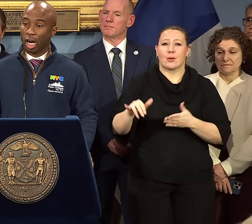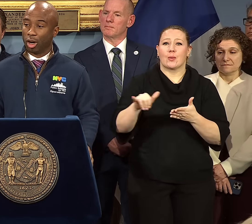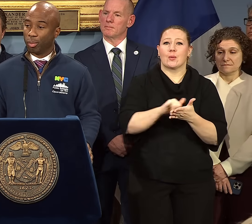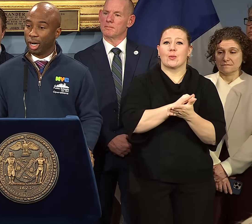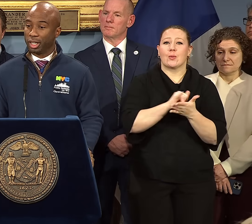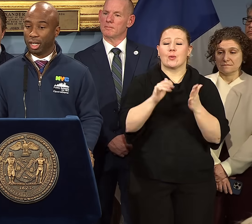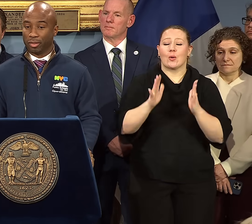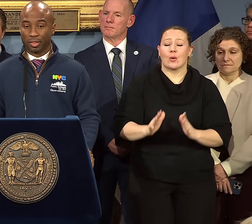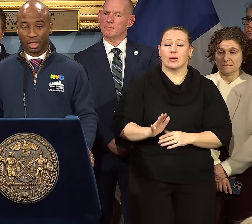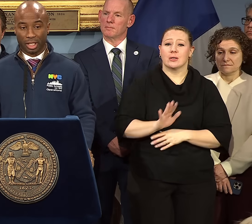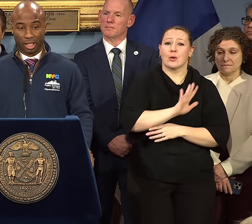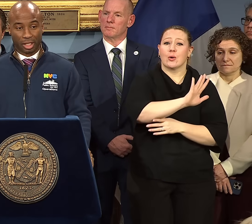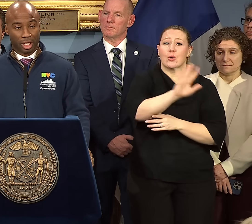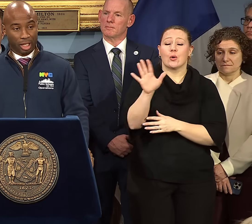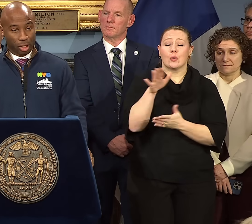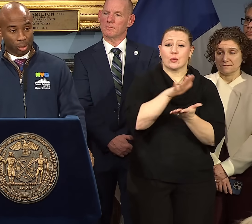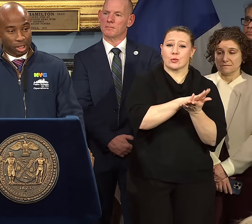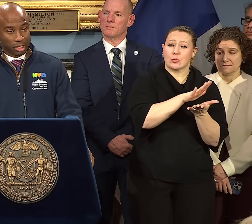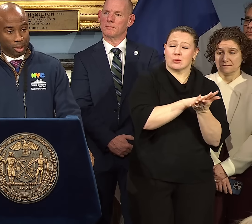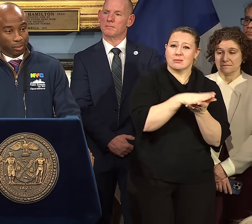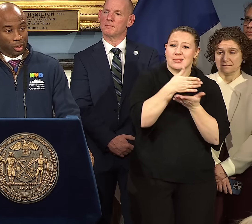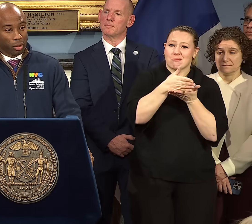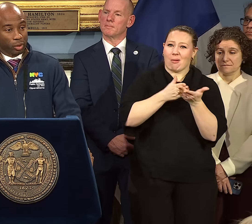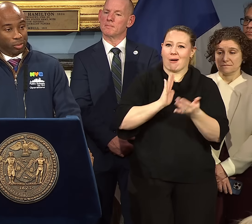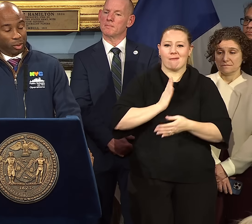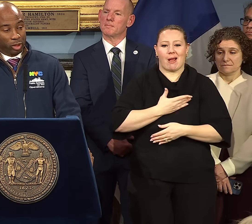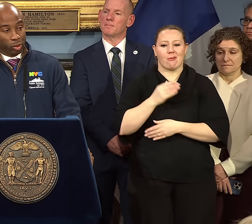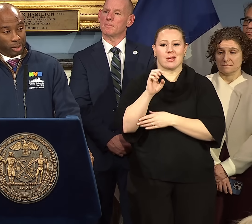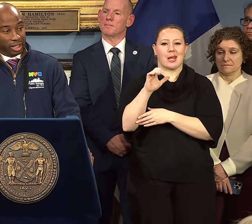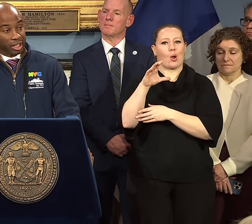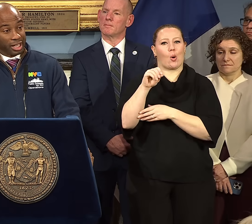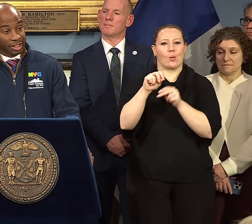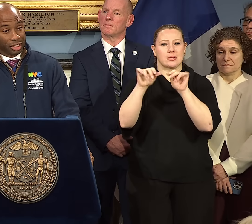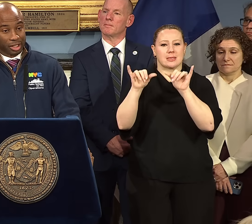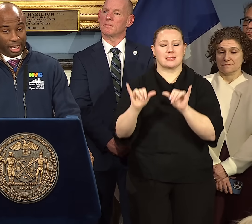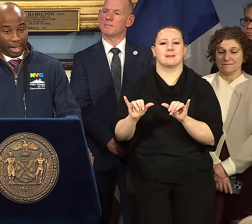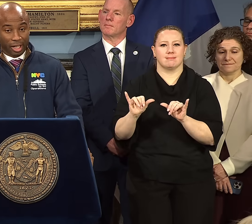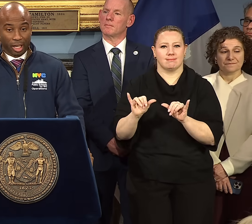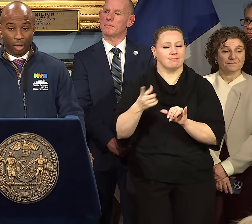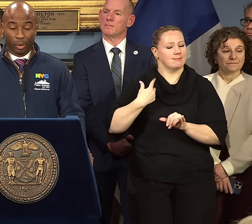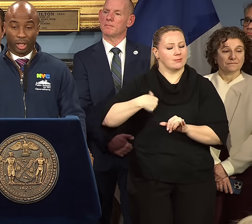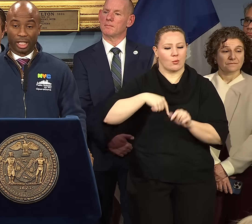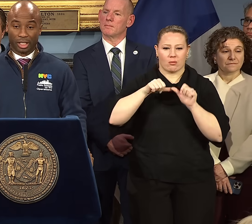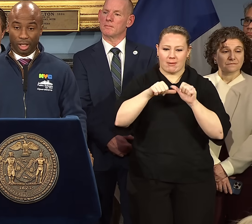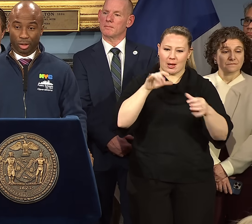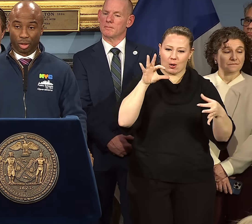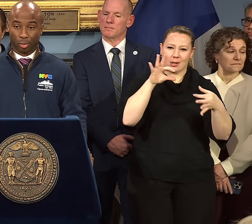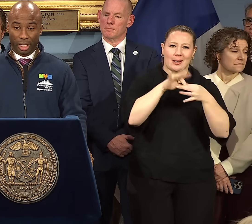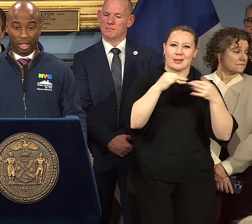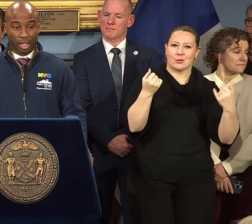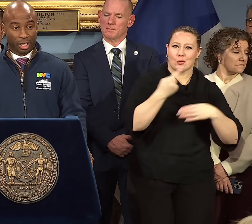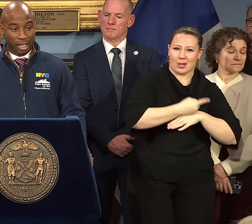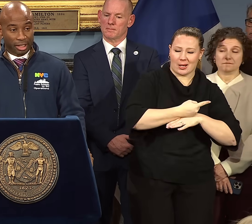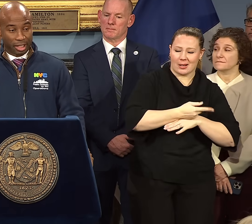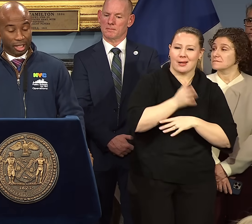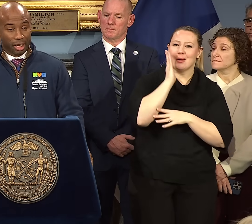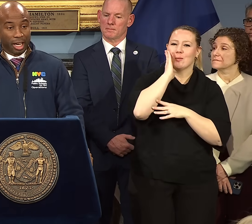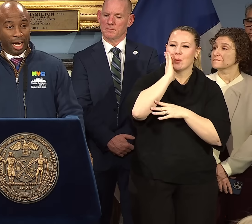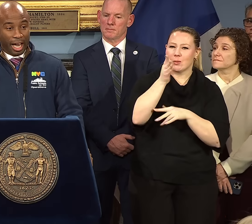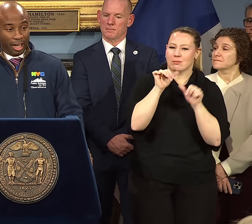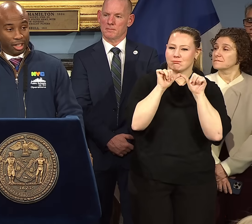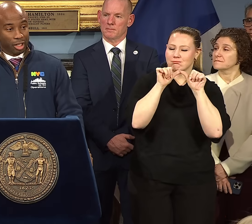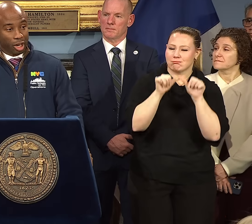schools are a part of the city's ecosystem. We remain connected today, and we will continue to remain